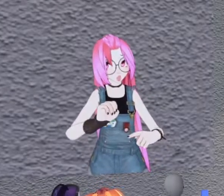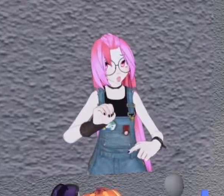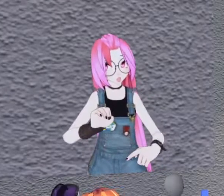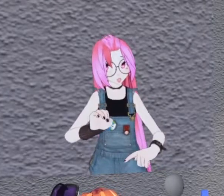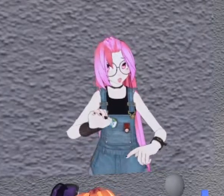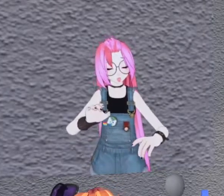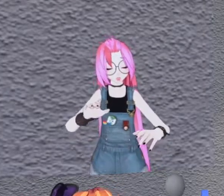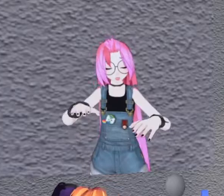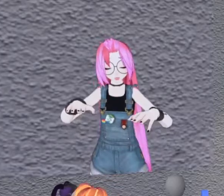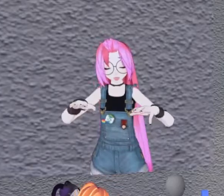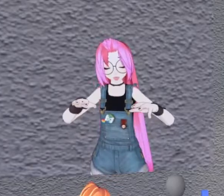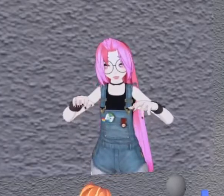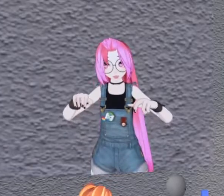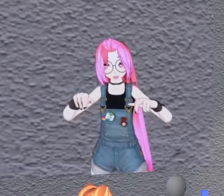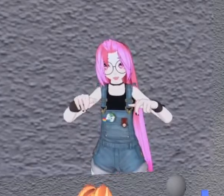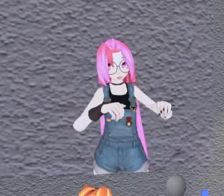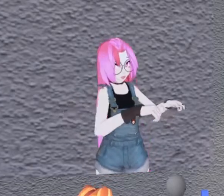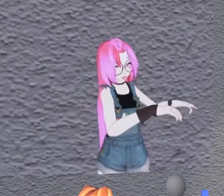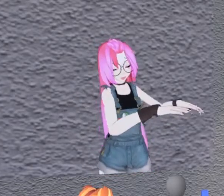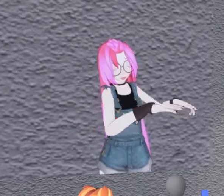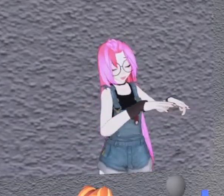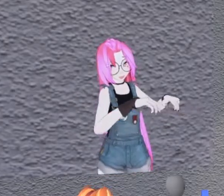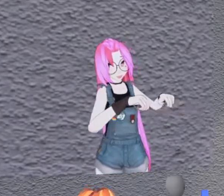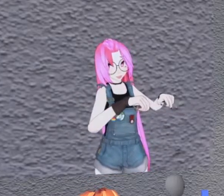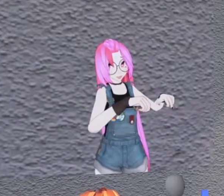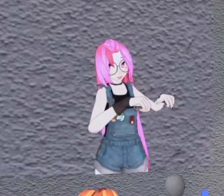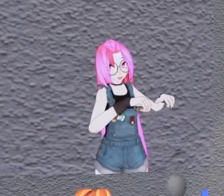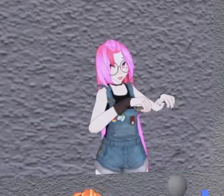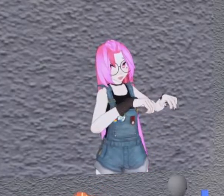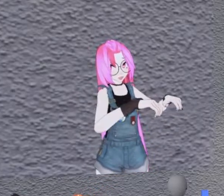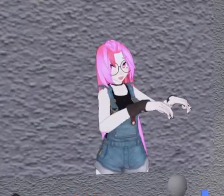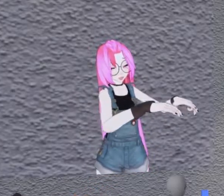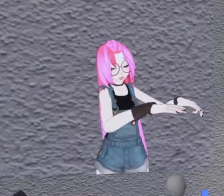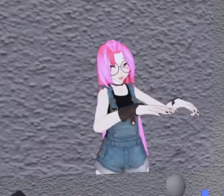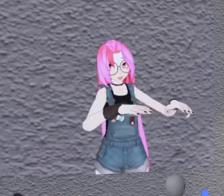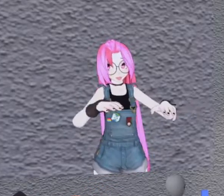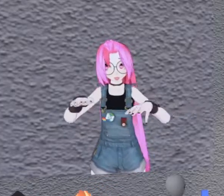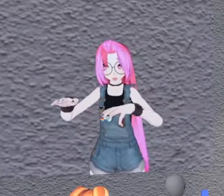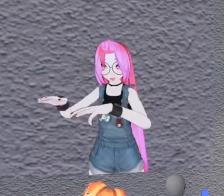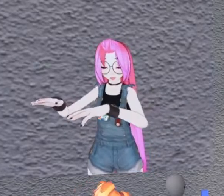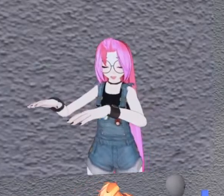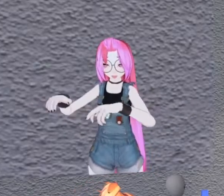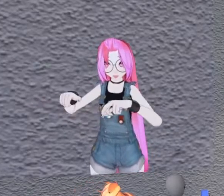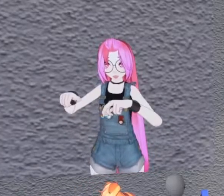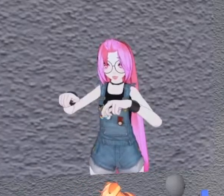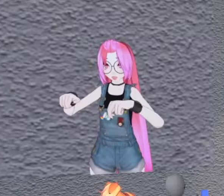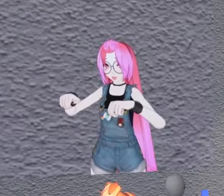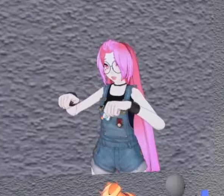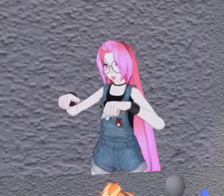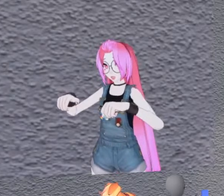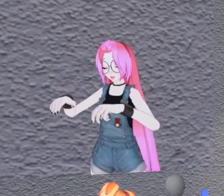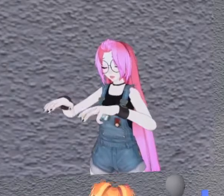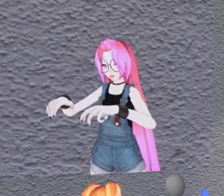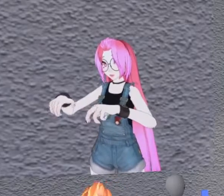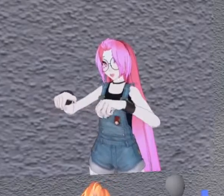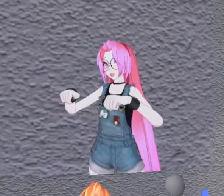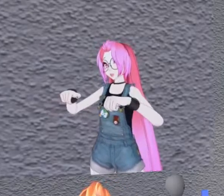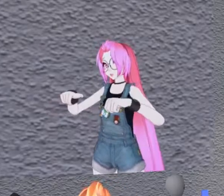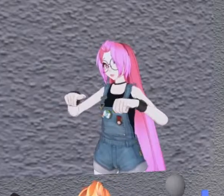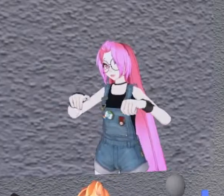Ice? Oh, ice is the same as freeze. If you've ever seen freeze, it's open hand. You pull back really close, really fast.